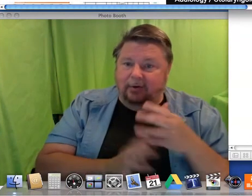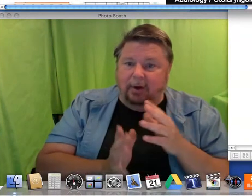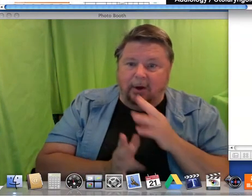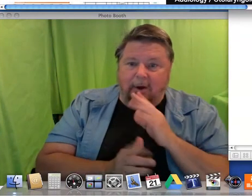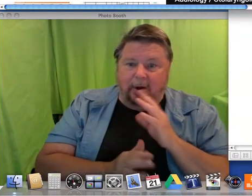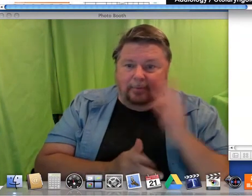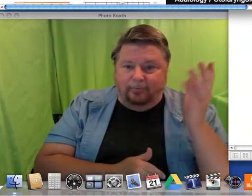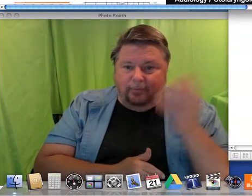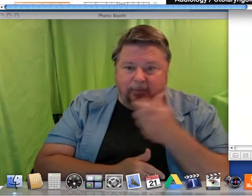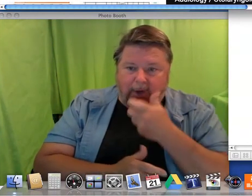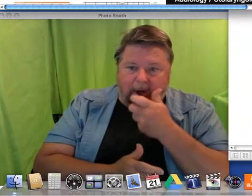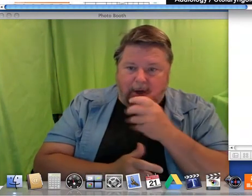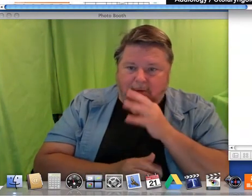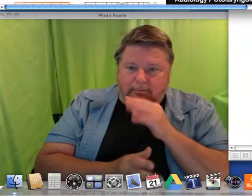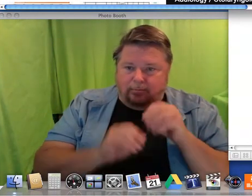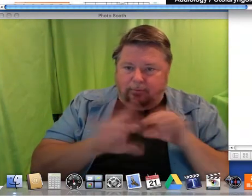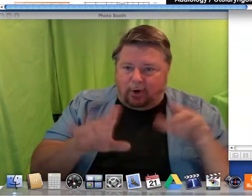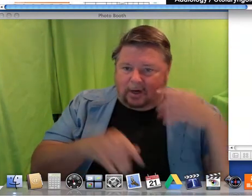his